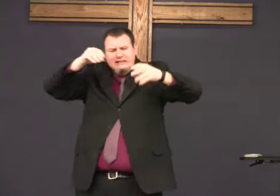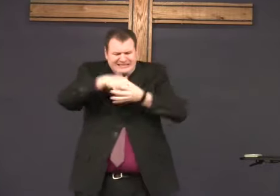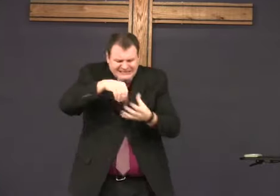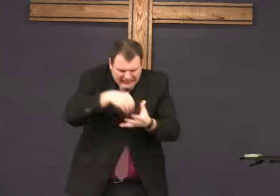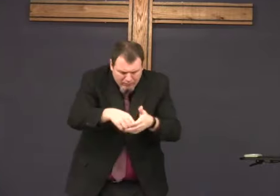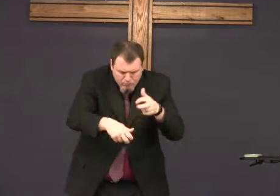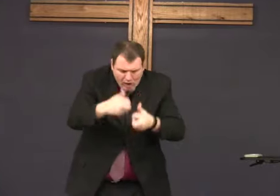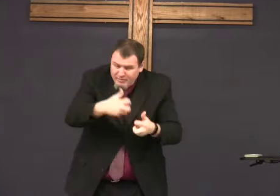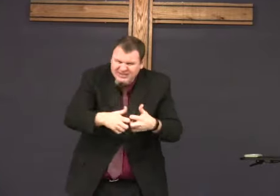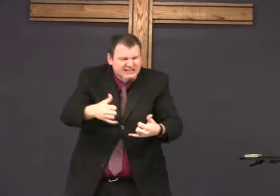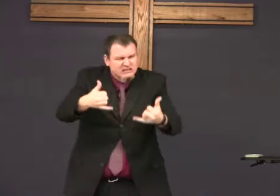trying to